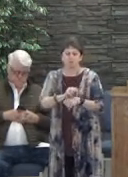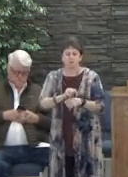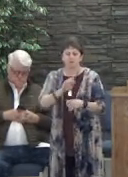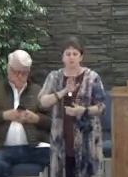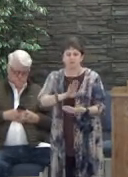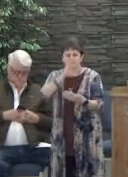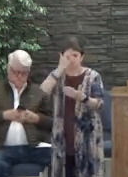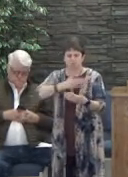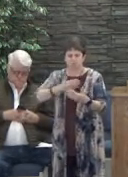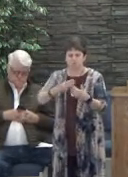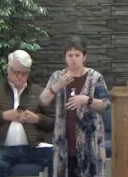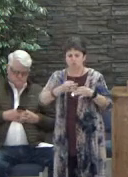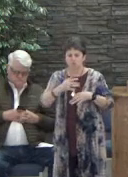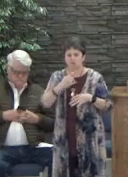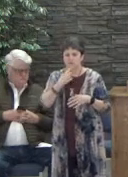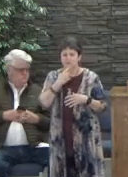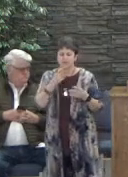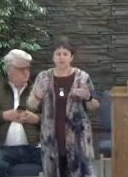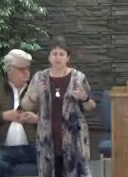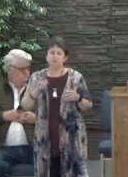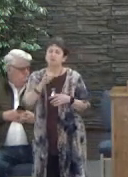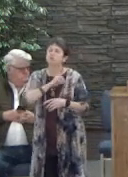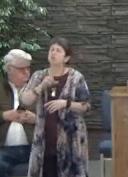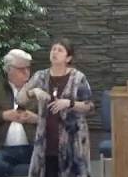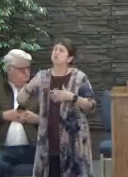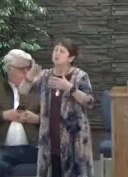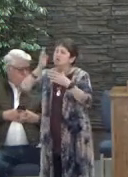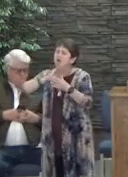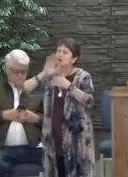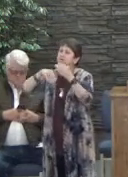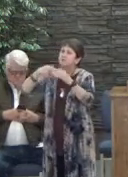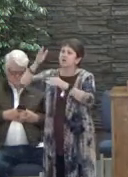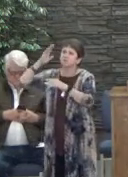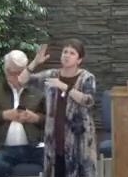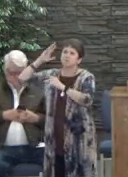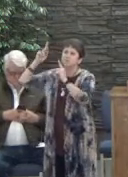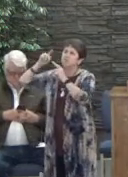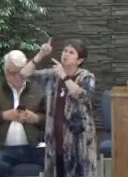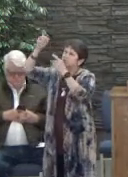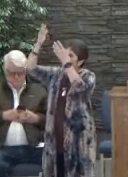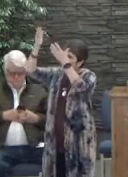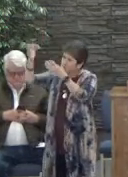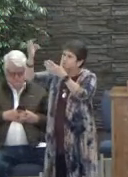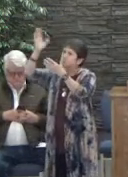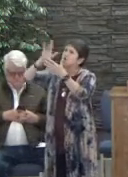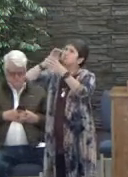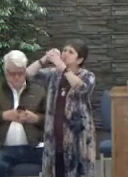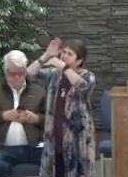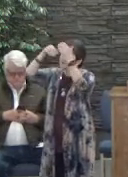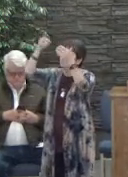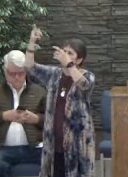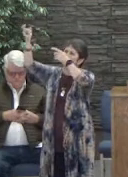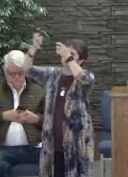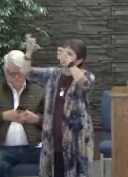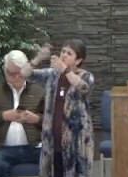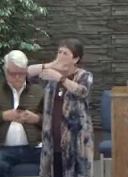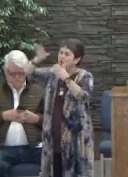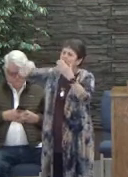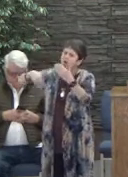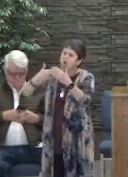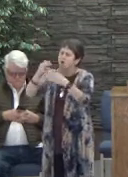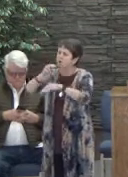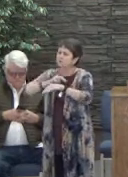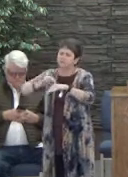front of the new courtyard and said, "Lord, the God of our ancestors, are you not the God who is in heaven? You rule over all the kingdoms